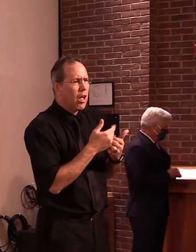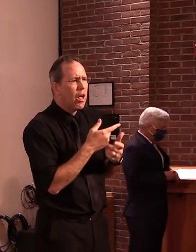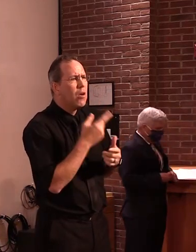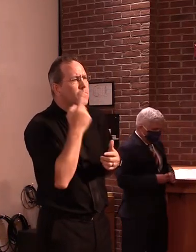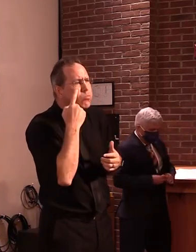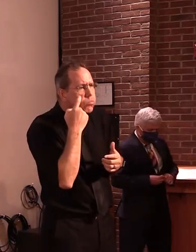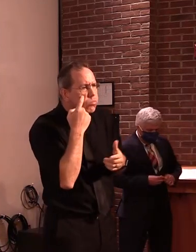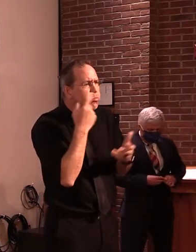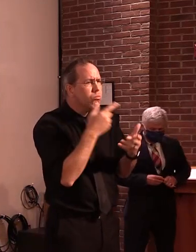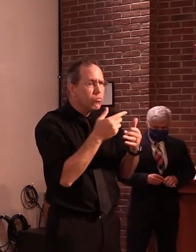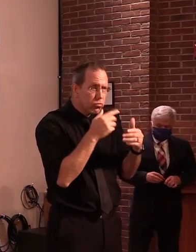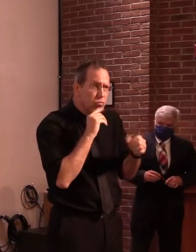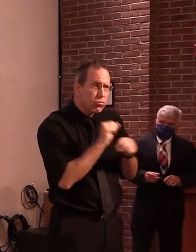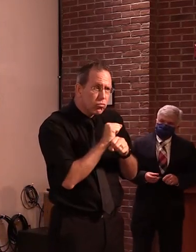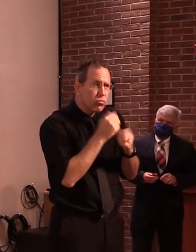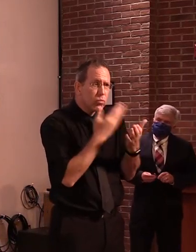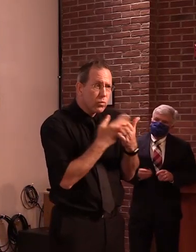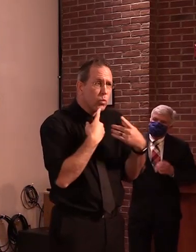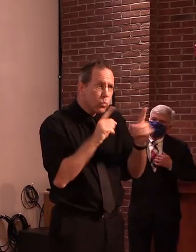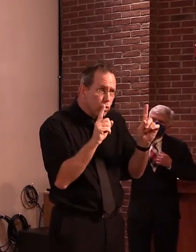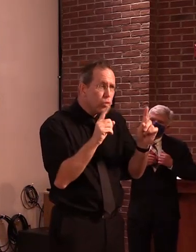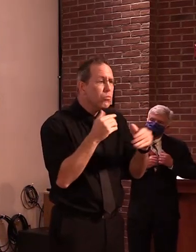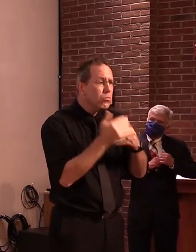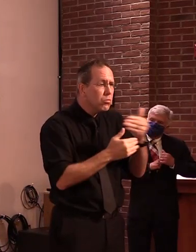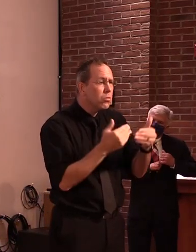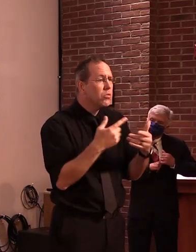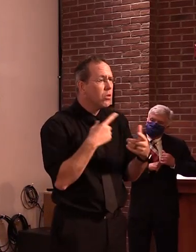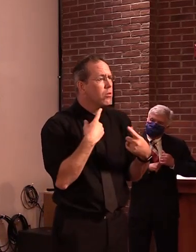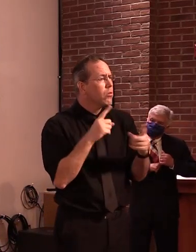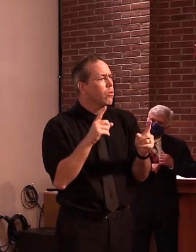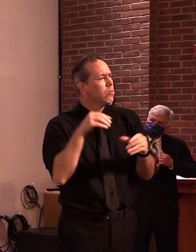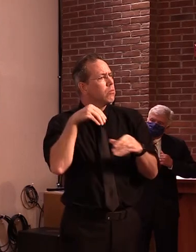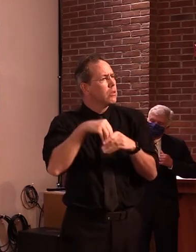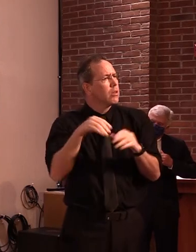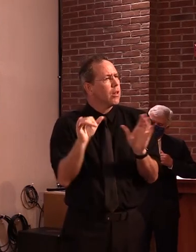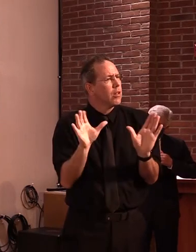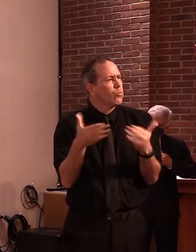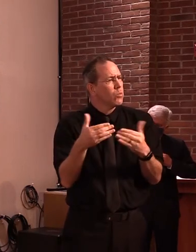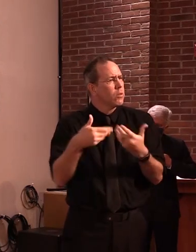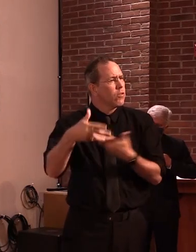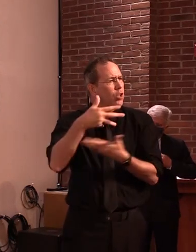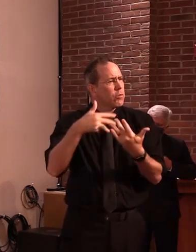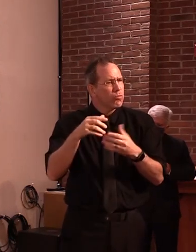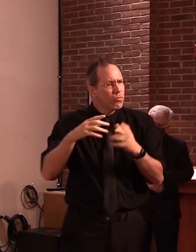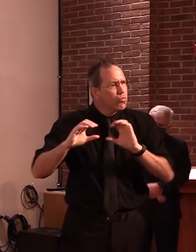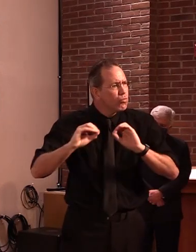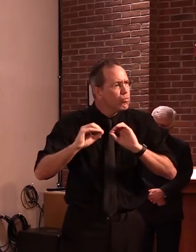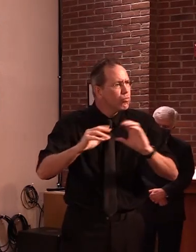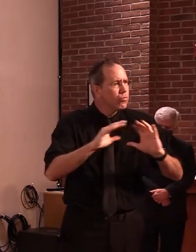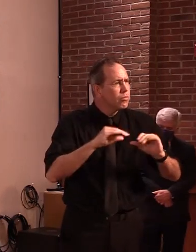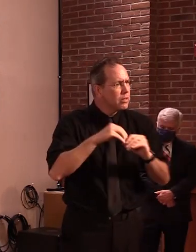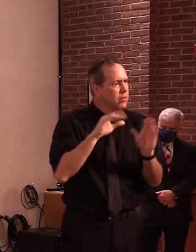in-person instruction. But it doesn't preclude a school